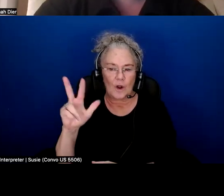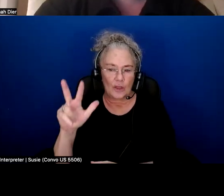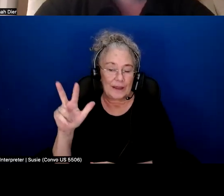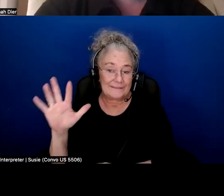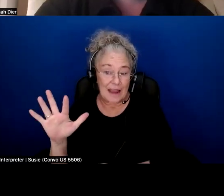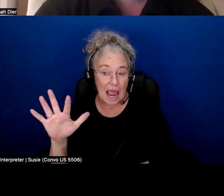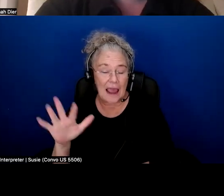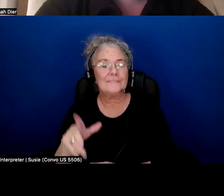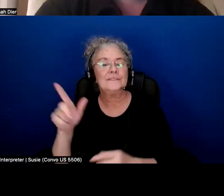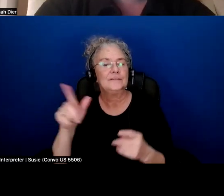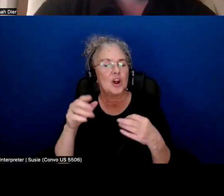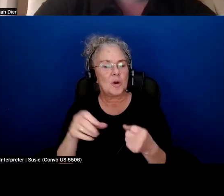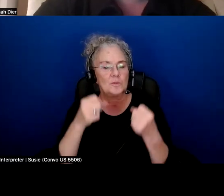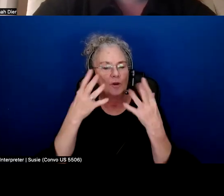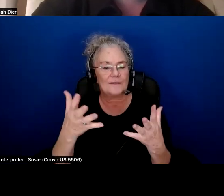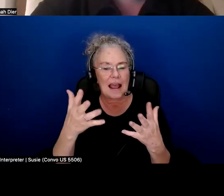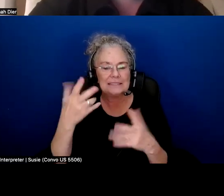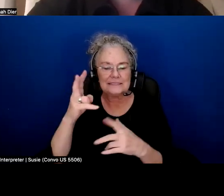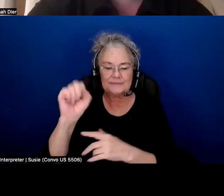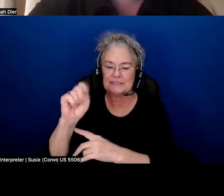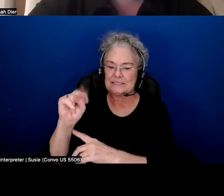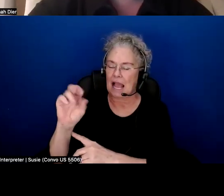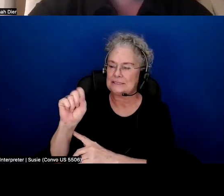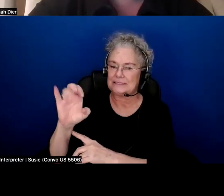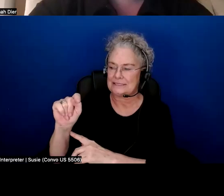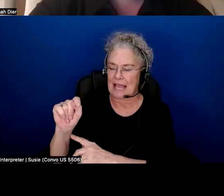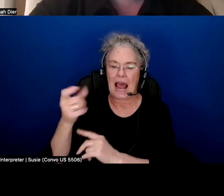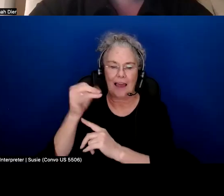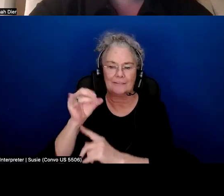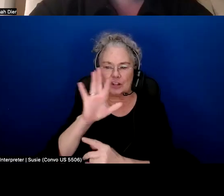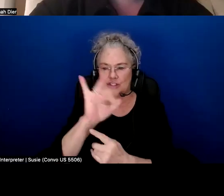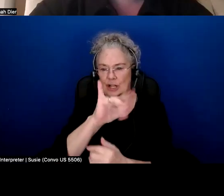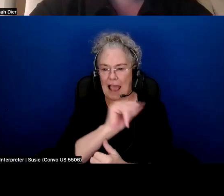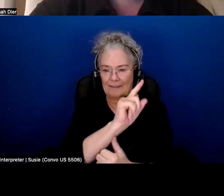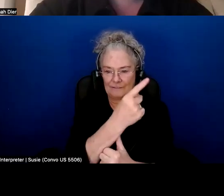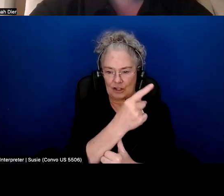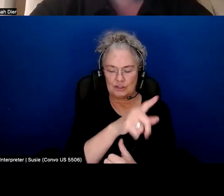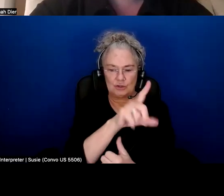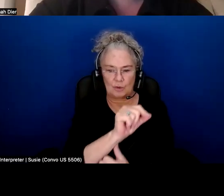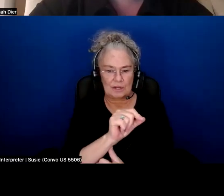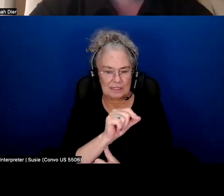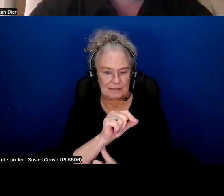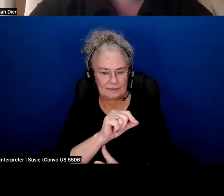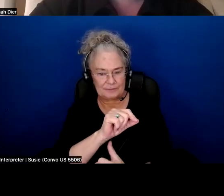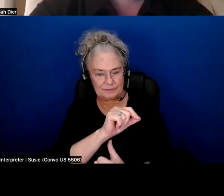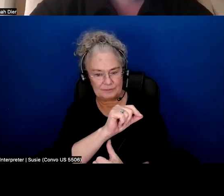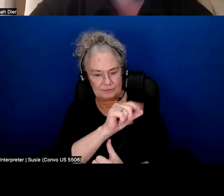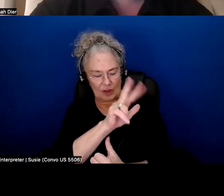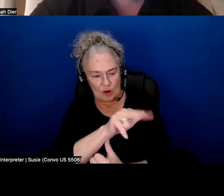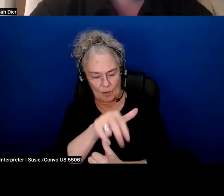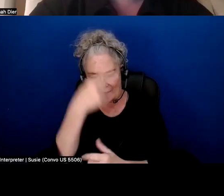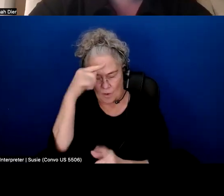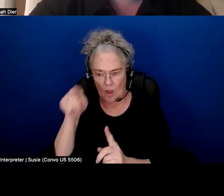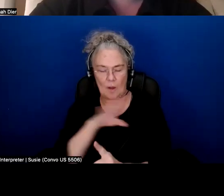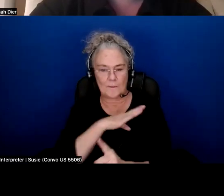9-2435 provides a sunset of July 1st, 2033 for the board